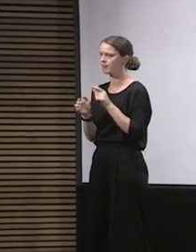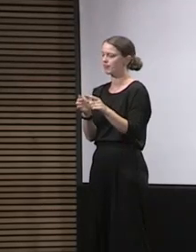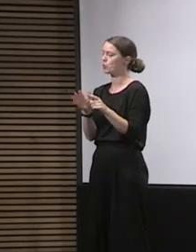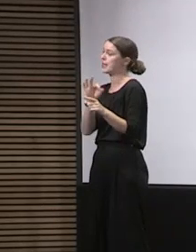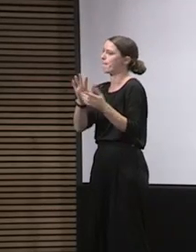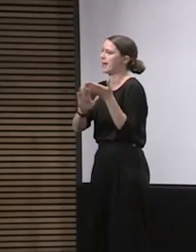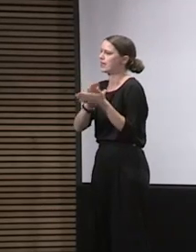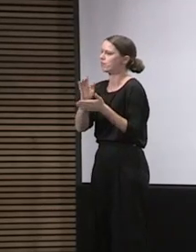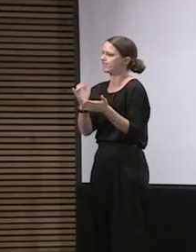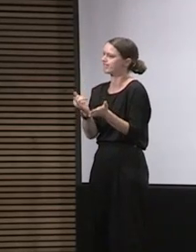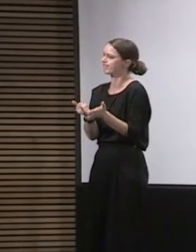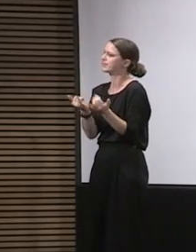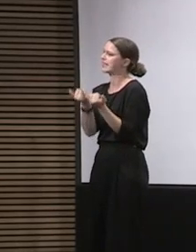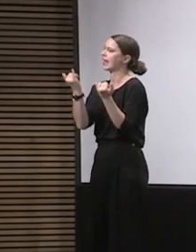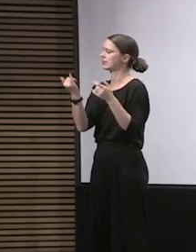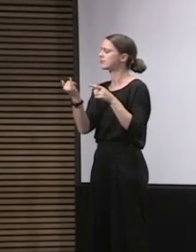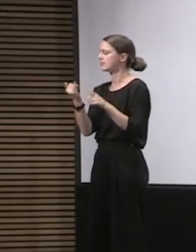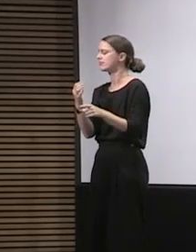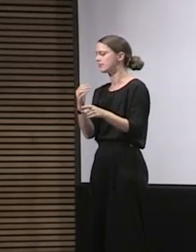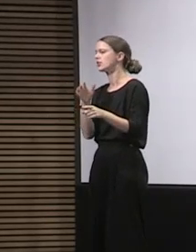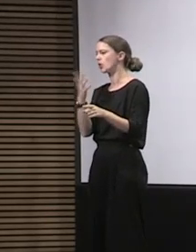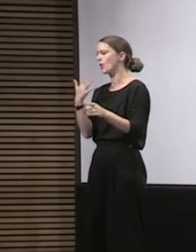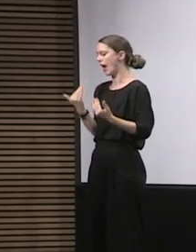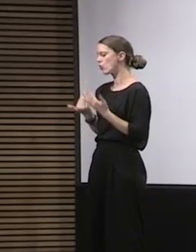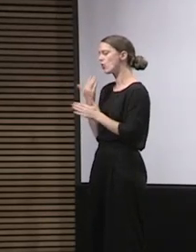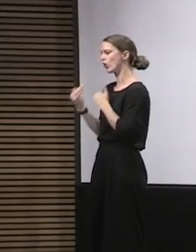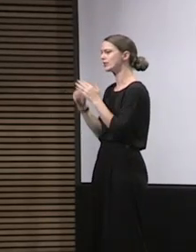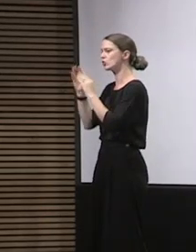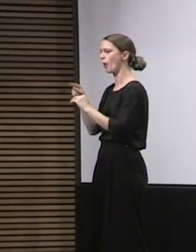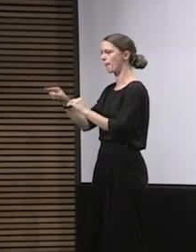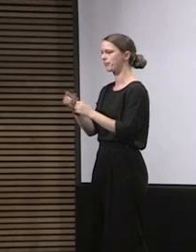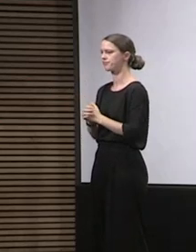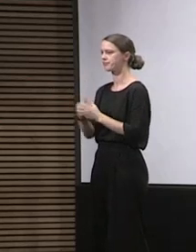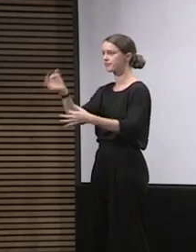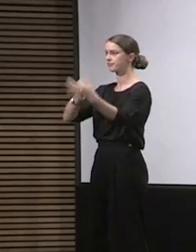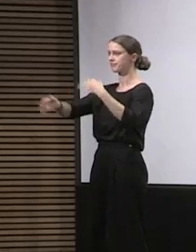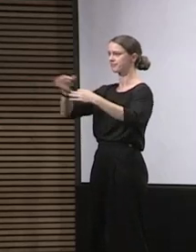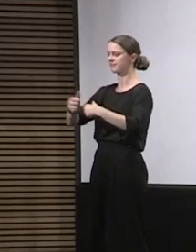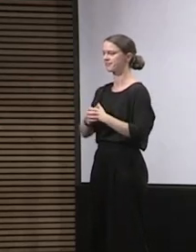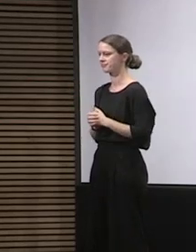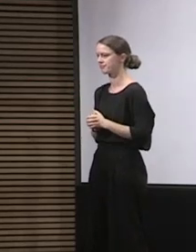have put in place processes to make sure that that doesn't happen again. Just the number